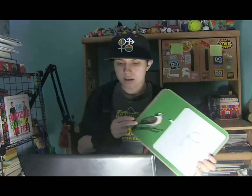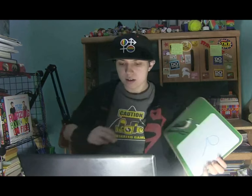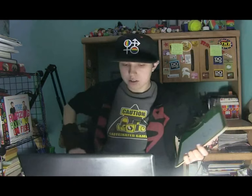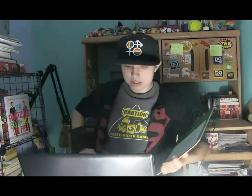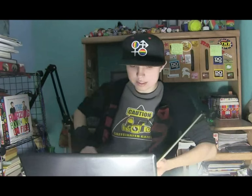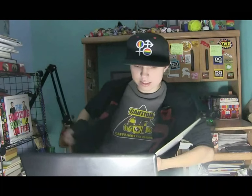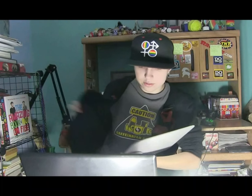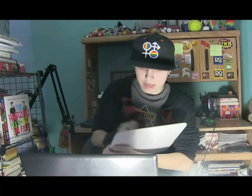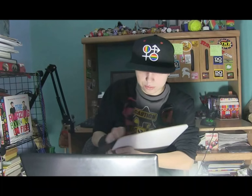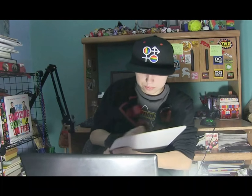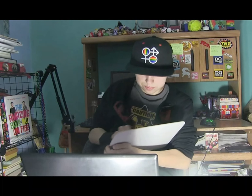Alright, let's continue now.